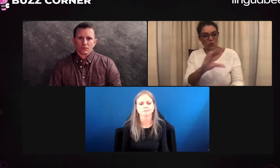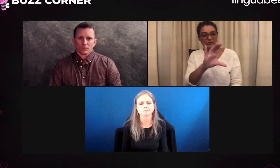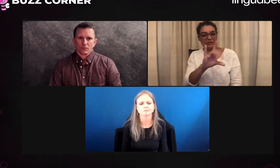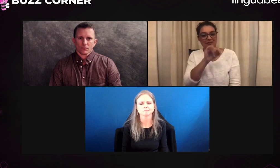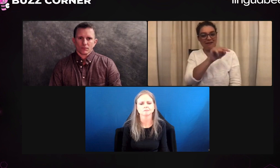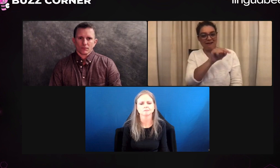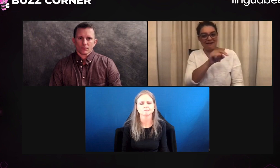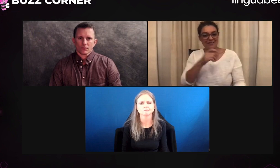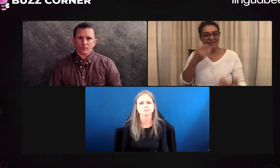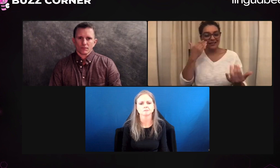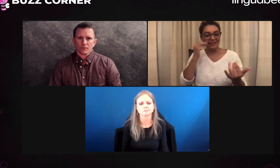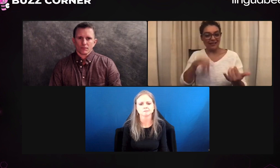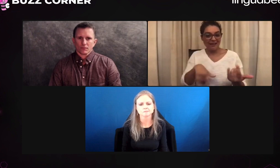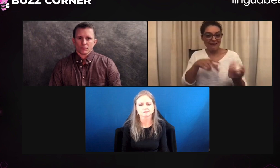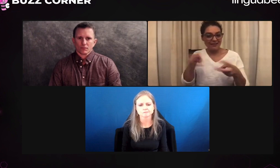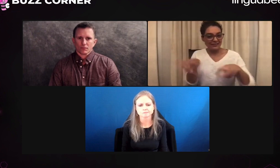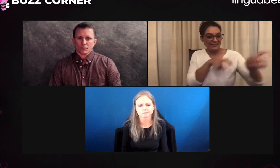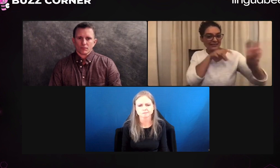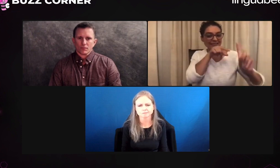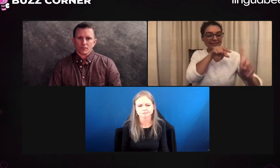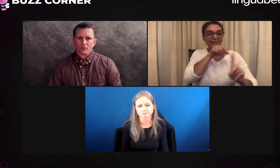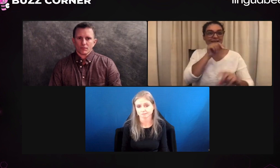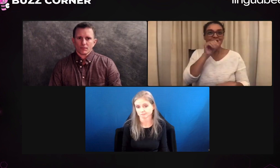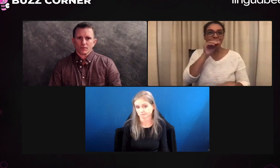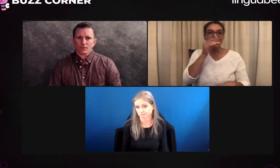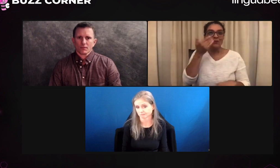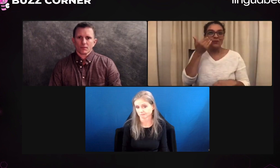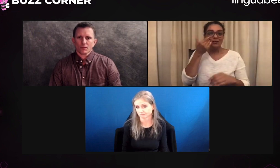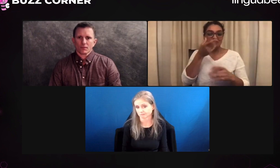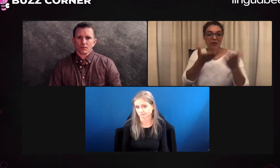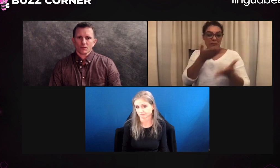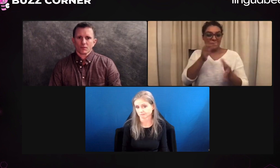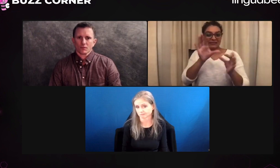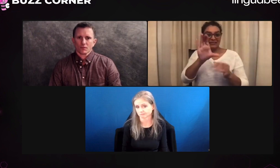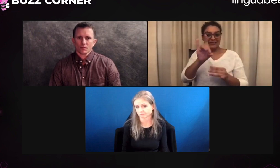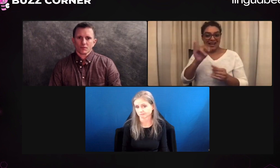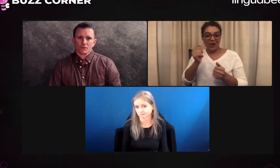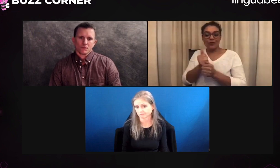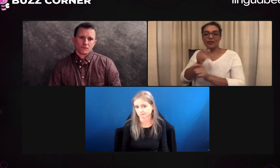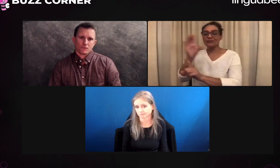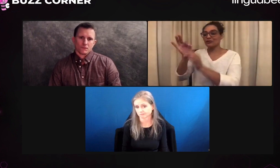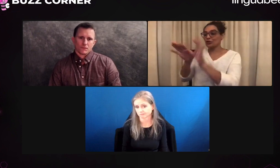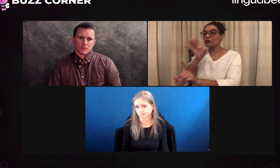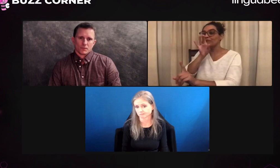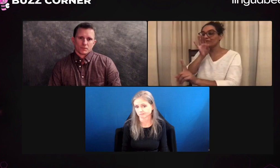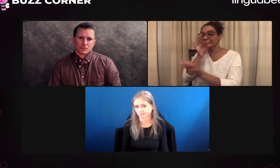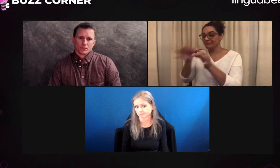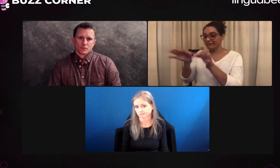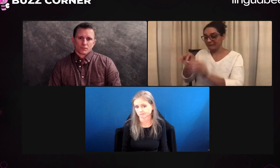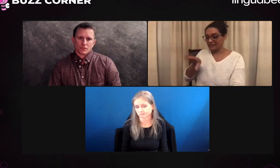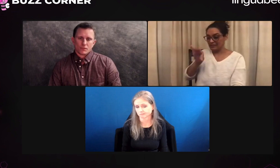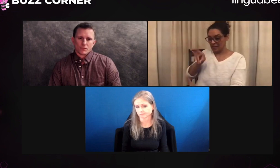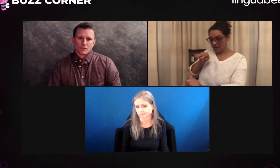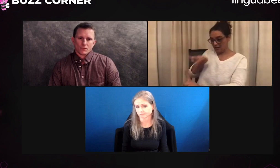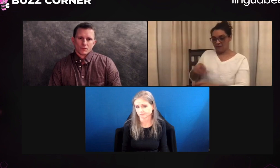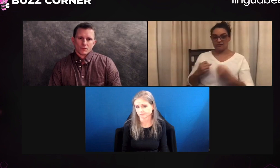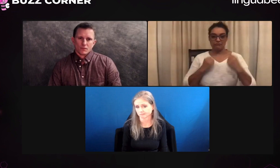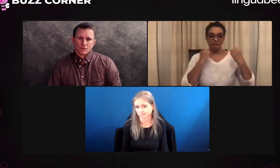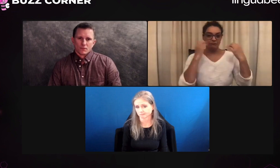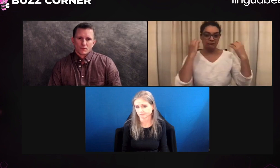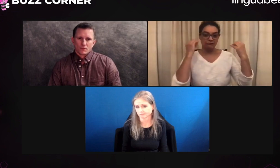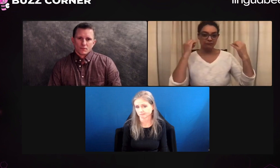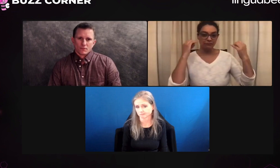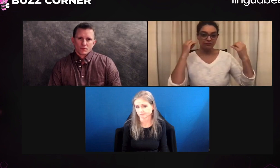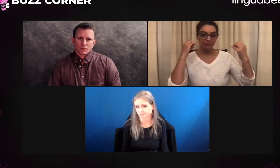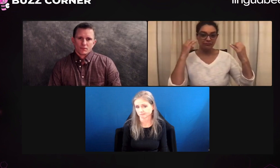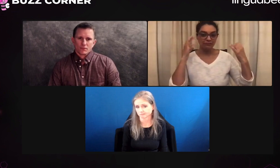tool or interpreter for a medical appointment, I think of this shift with using